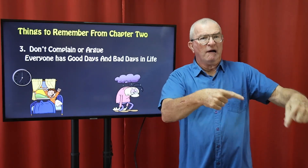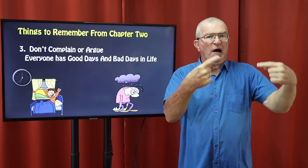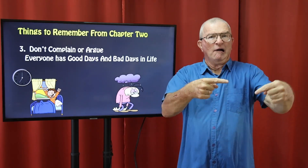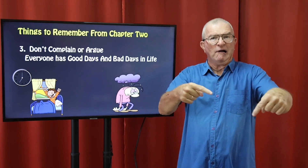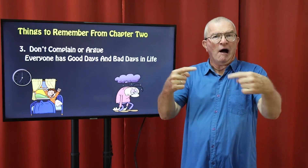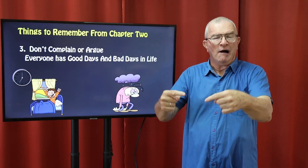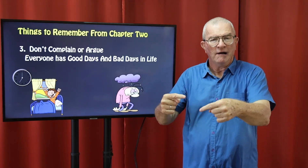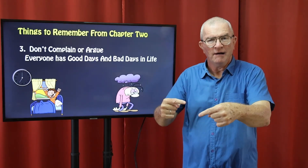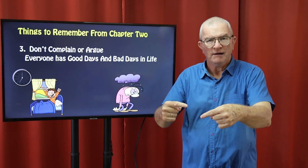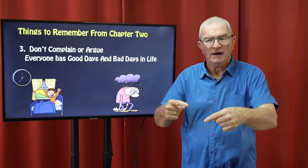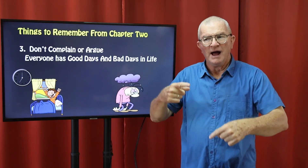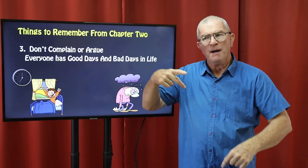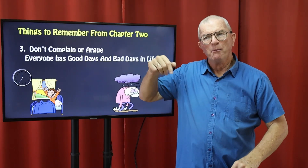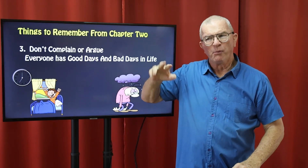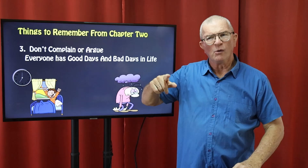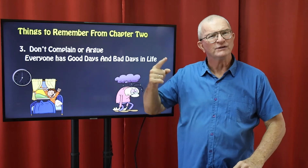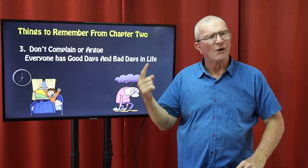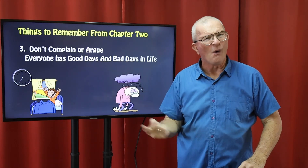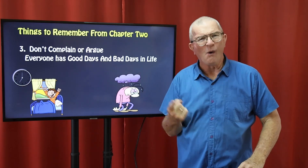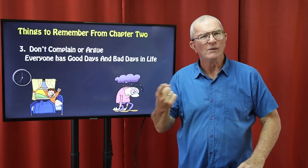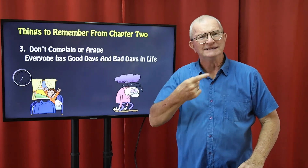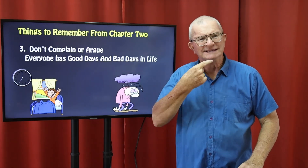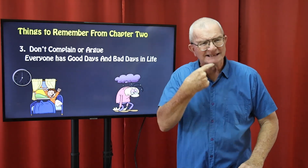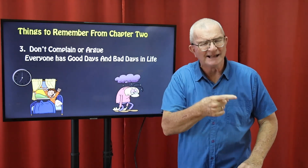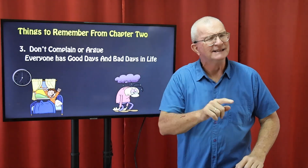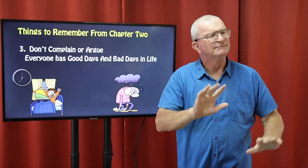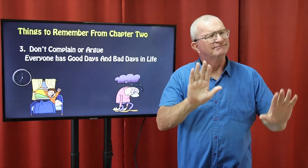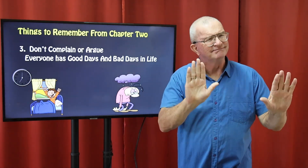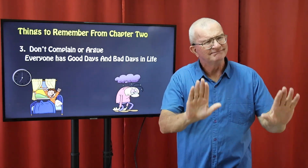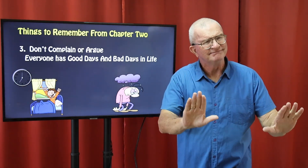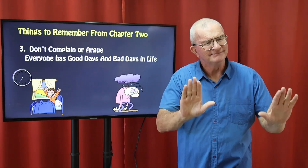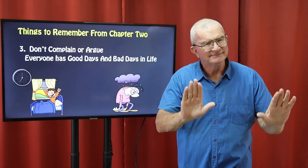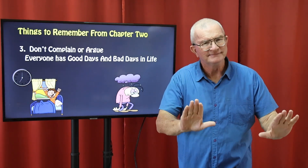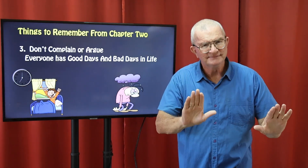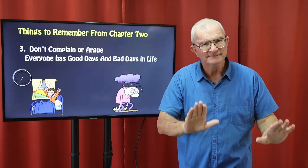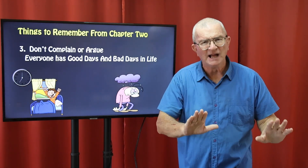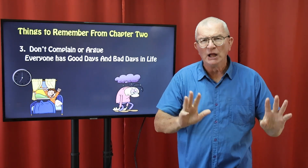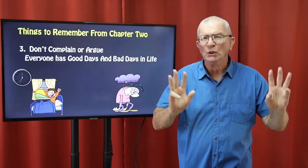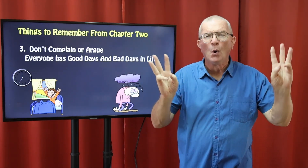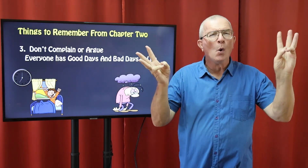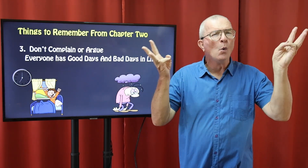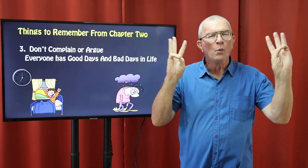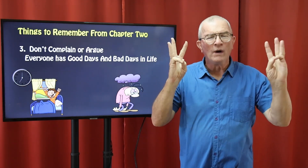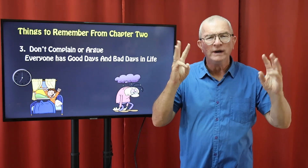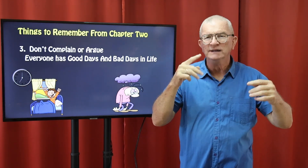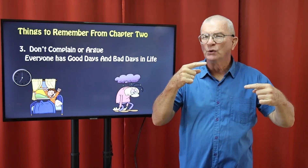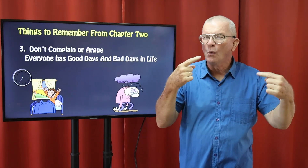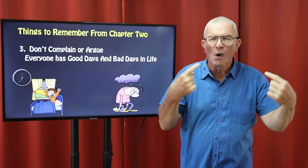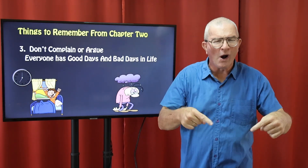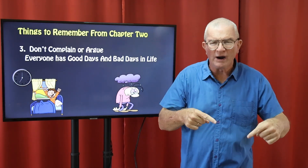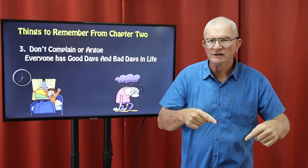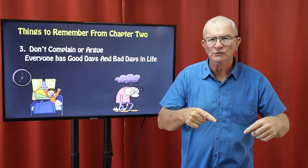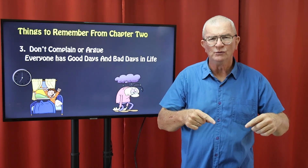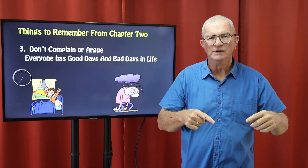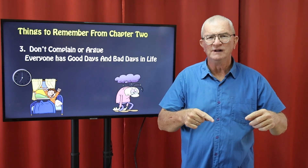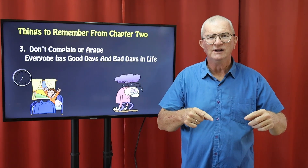problems, arguments. Paul is always telling them, calm down, don't worry, don't